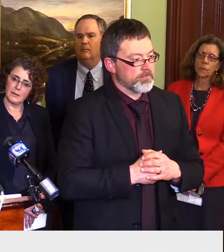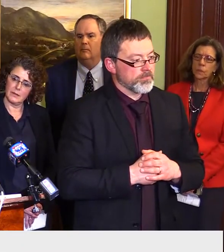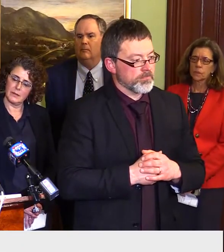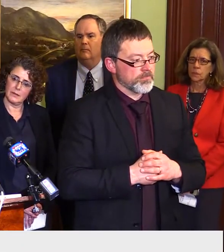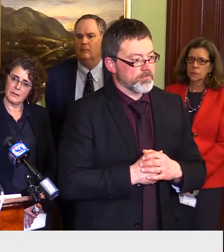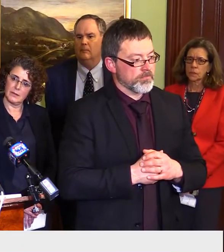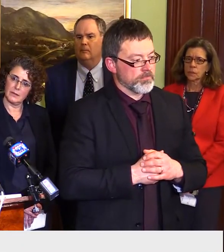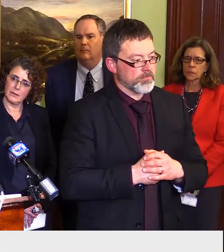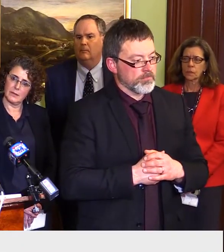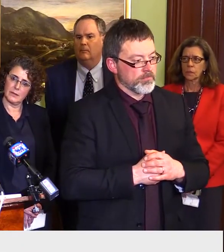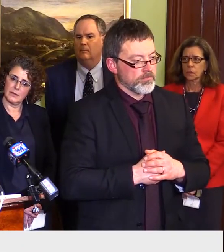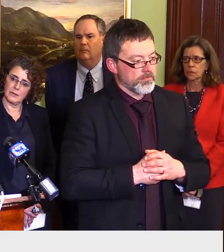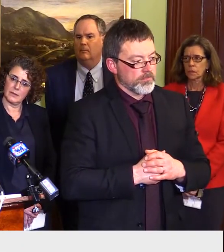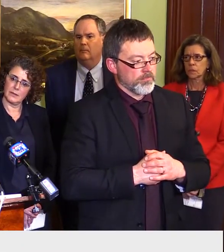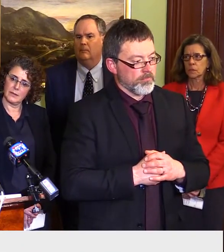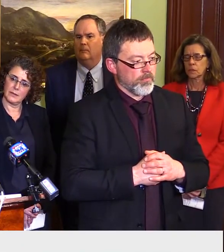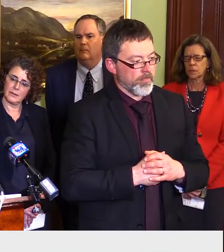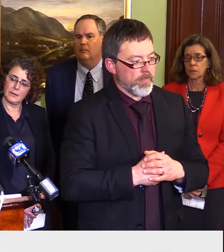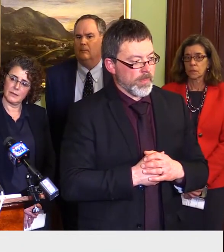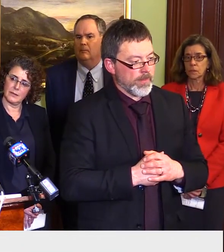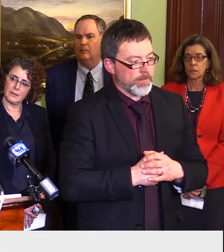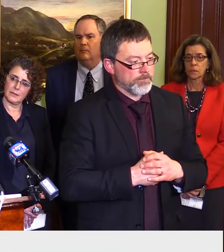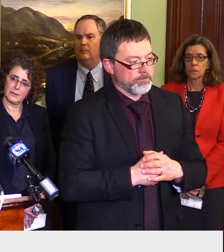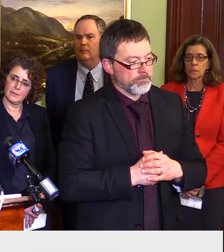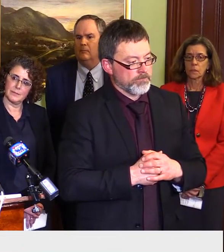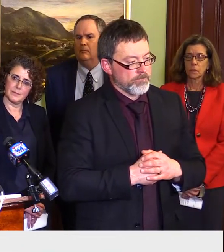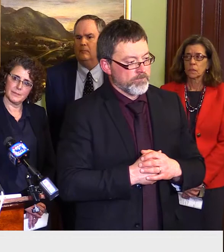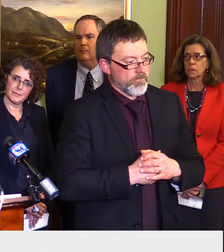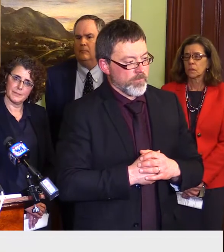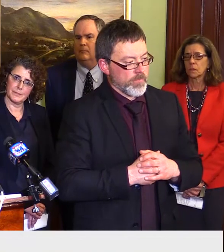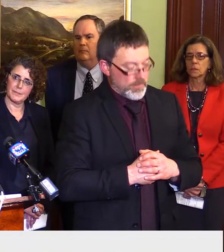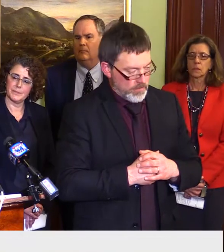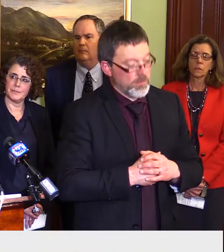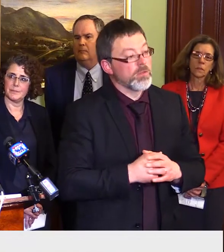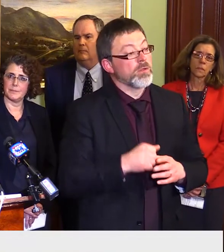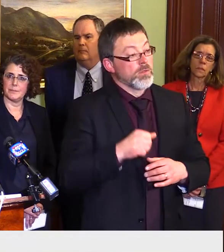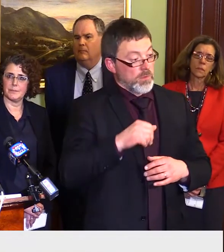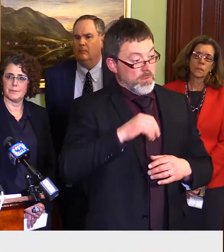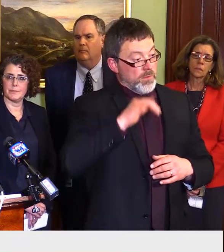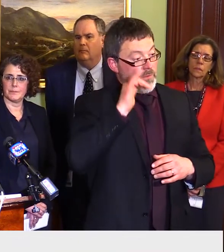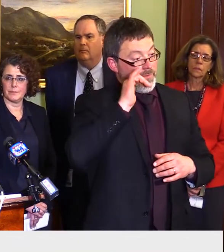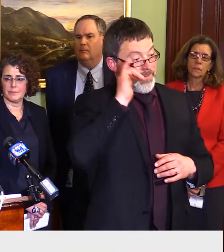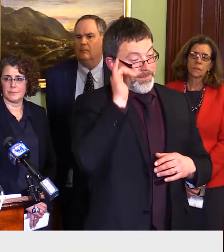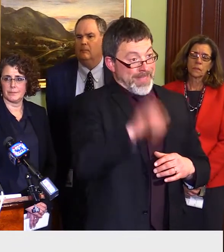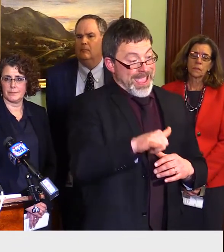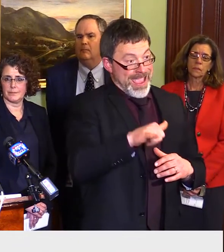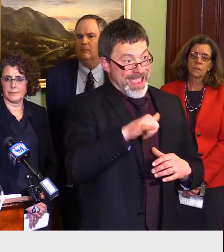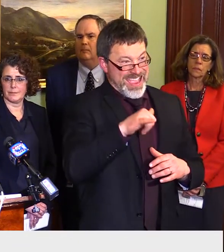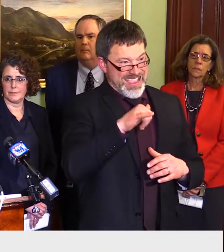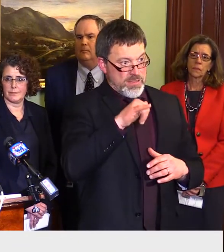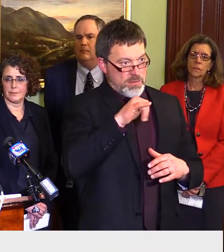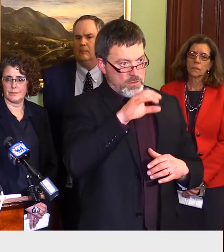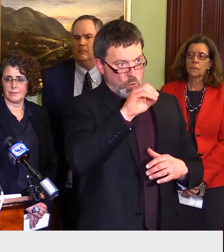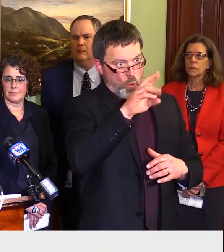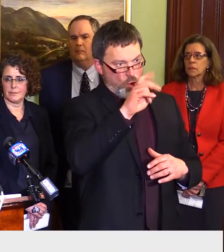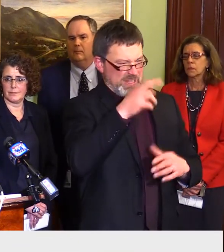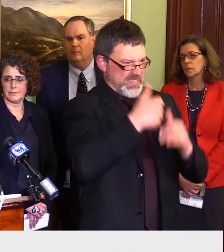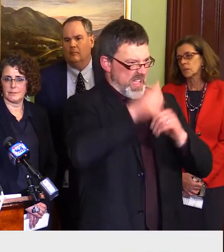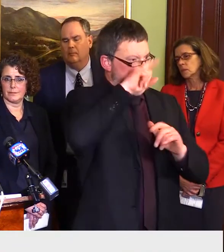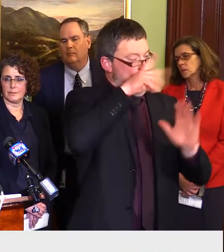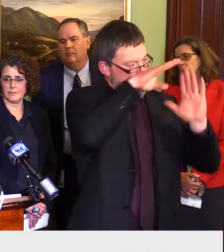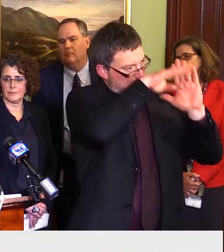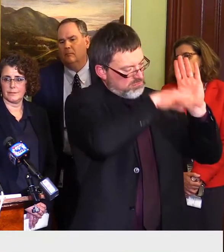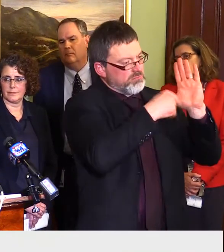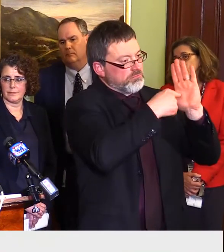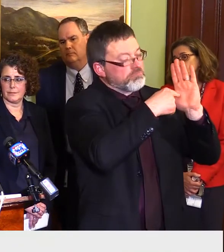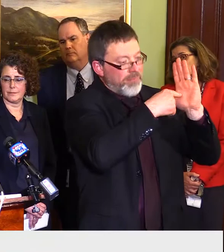new allowances for the UI fund for workers who are affected by COVID-19. Can you isolate exactly what's going to be allowed now